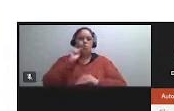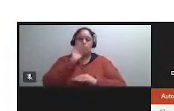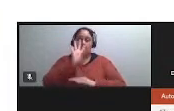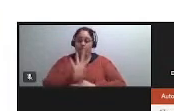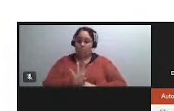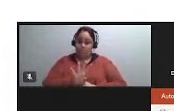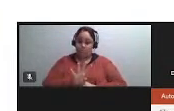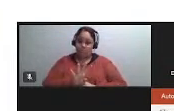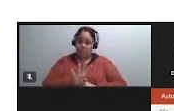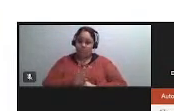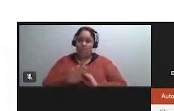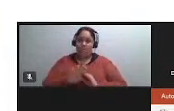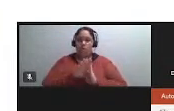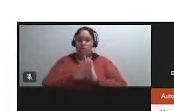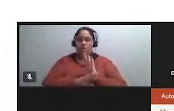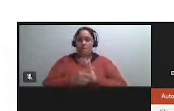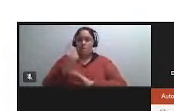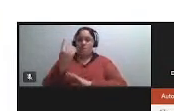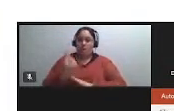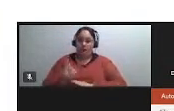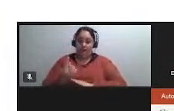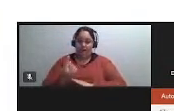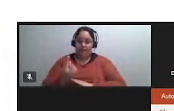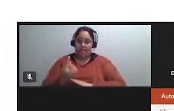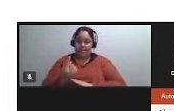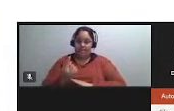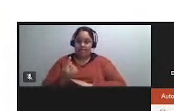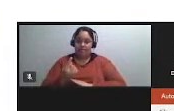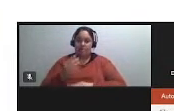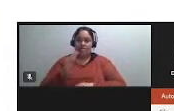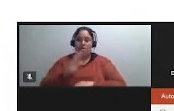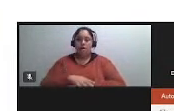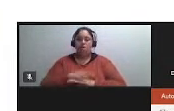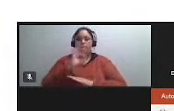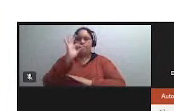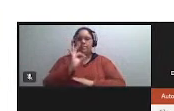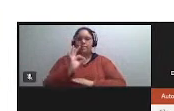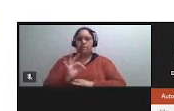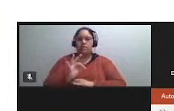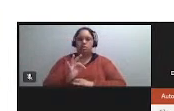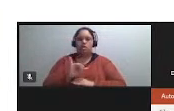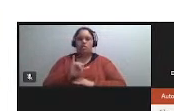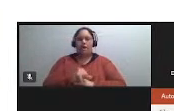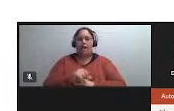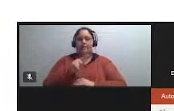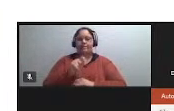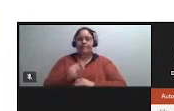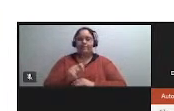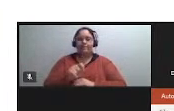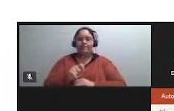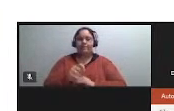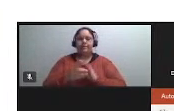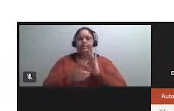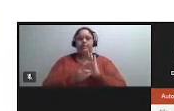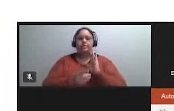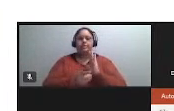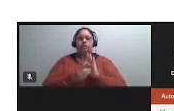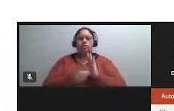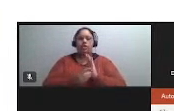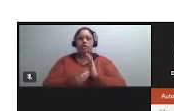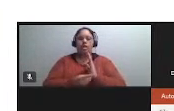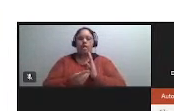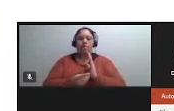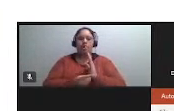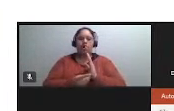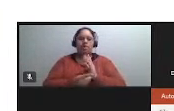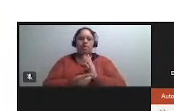Q4, program 1, on the percentage of IT digitalization. It